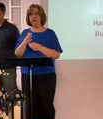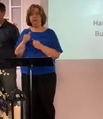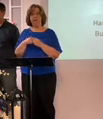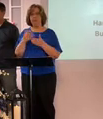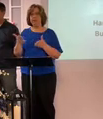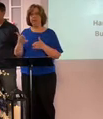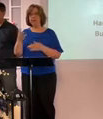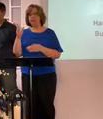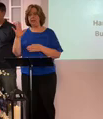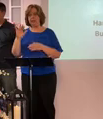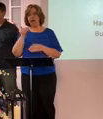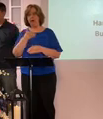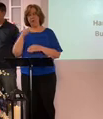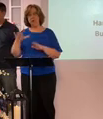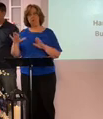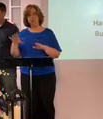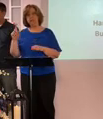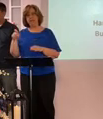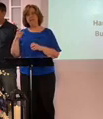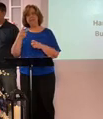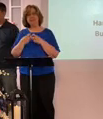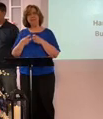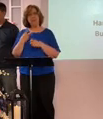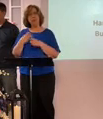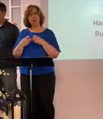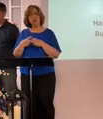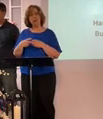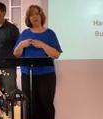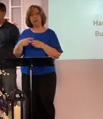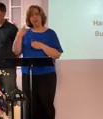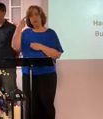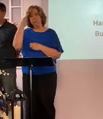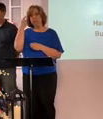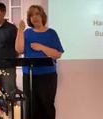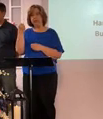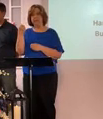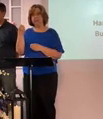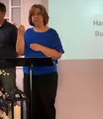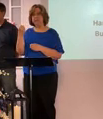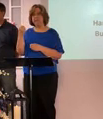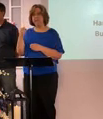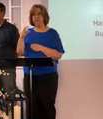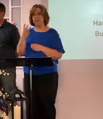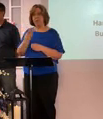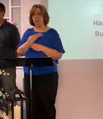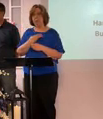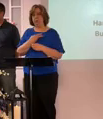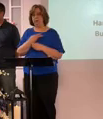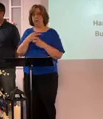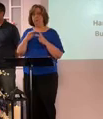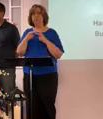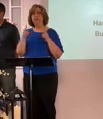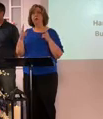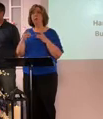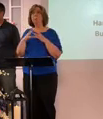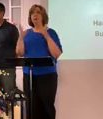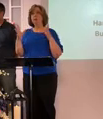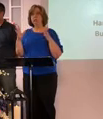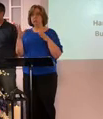need. And it's hard. It's hard because we were very, very, very much involved in